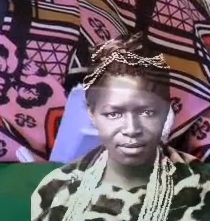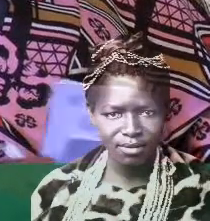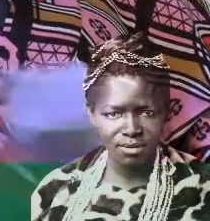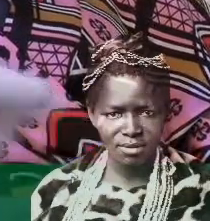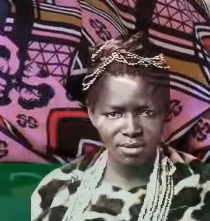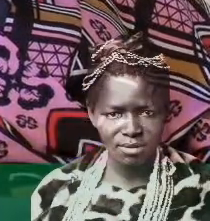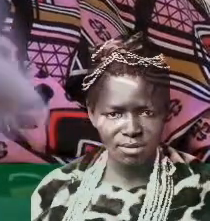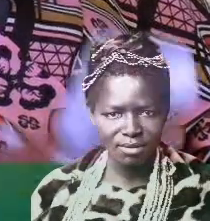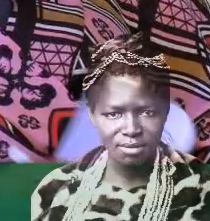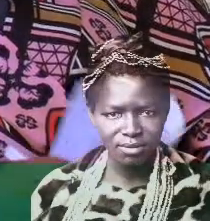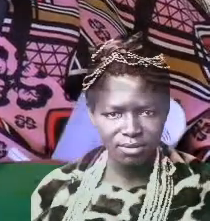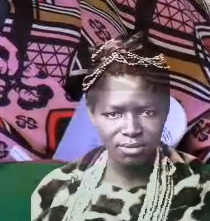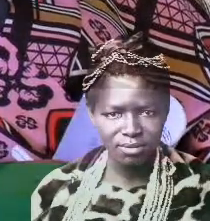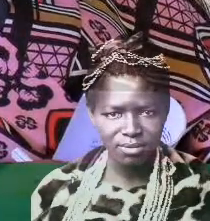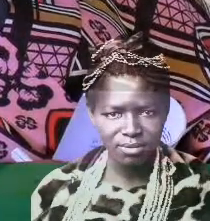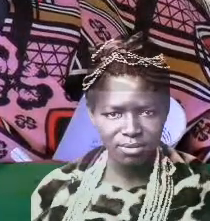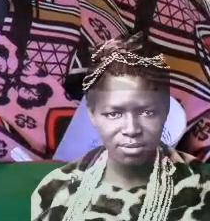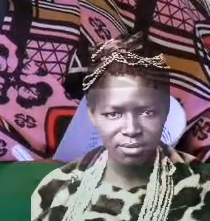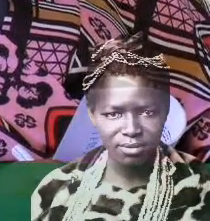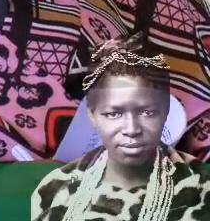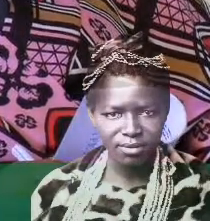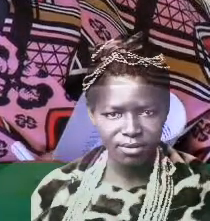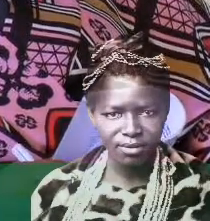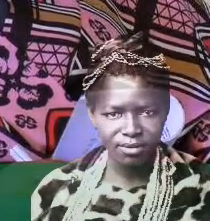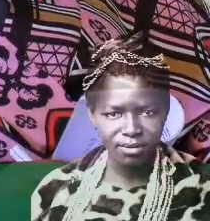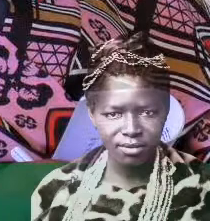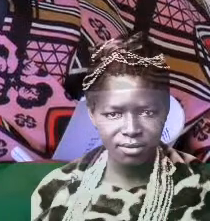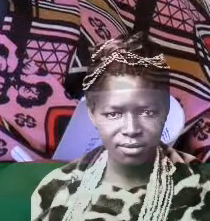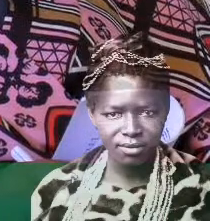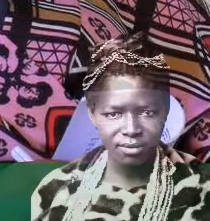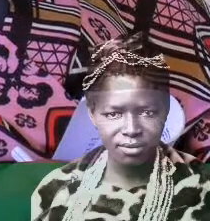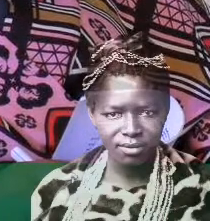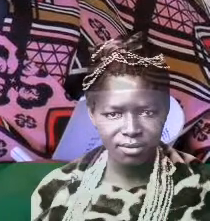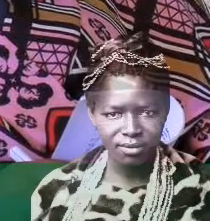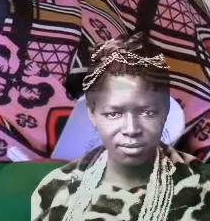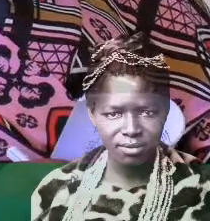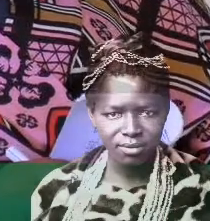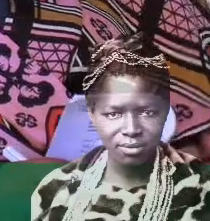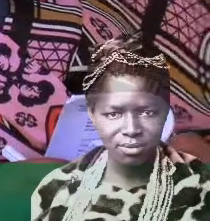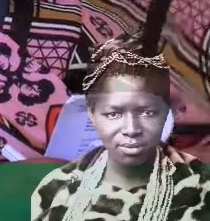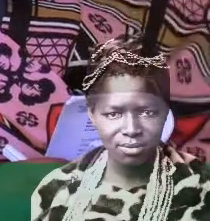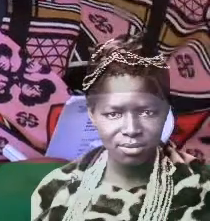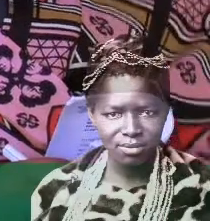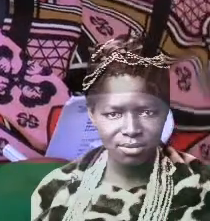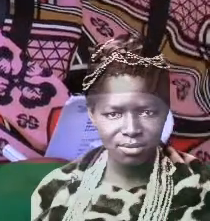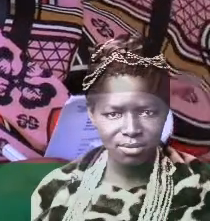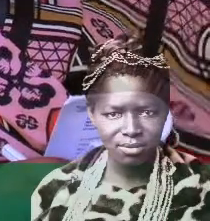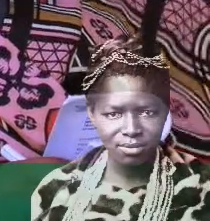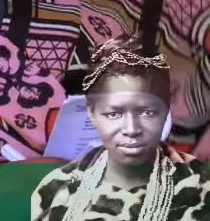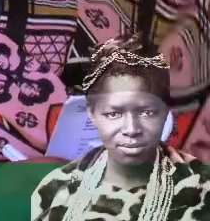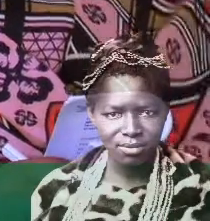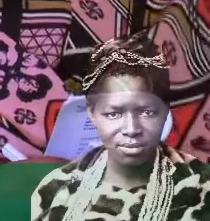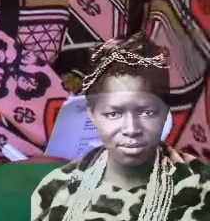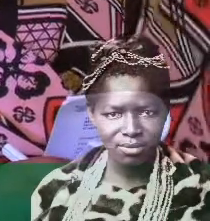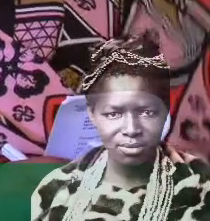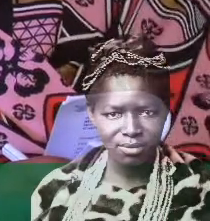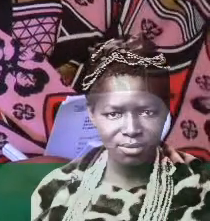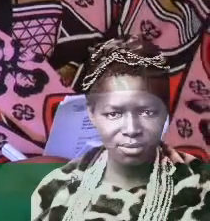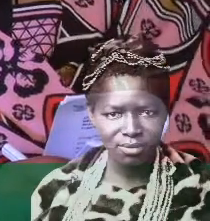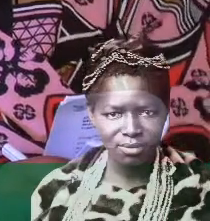is debts uzawugqwaqweka so akuqutshwa kutshutwa ebomini ndithetha nani ke ngoku